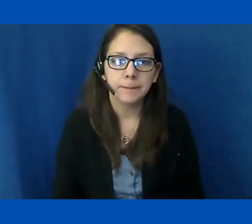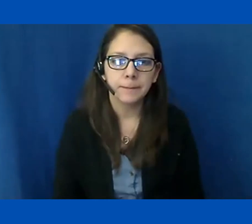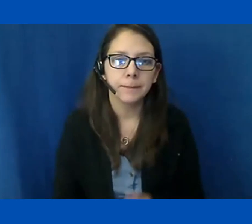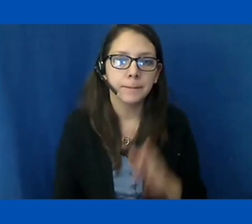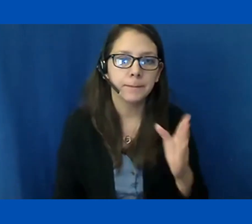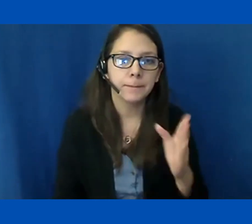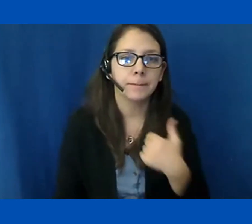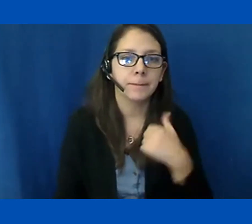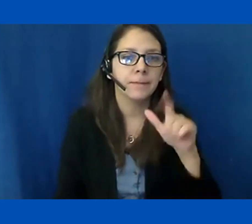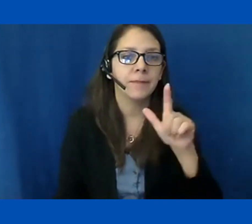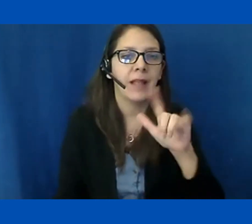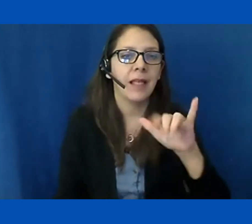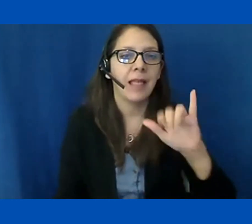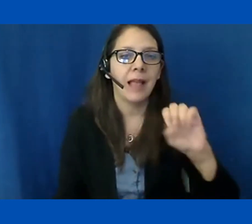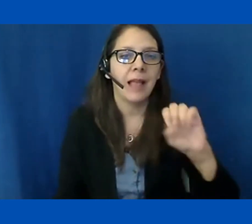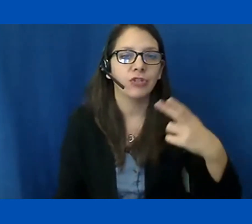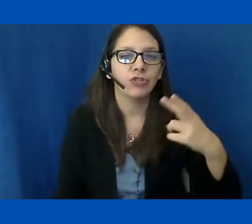This is Laisha. Hi, everybody.